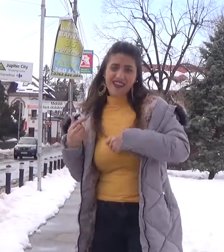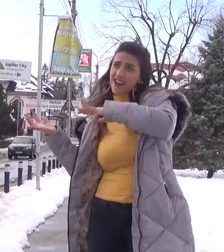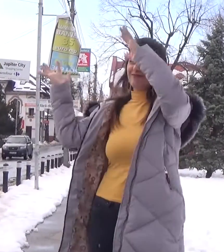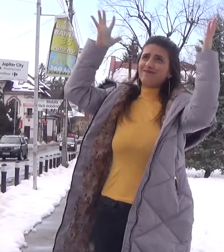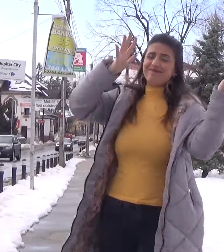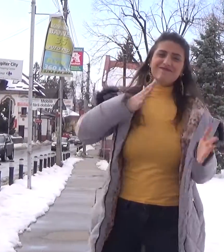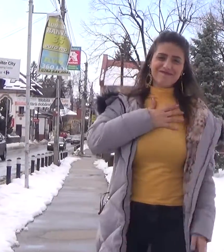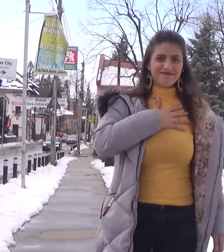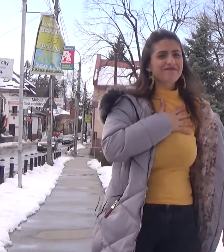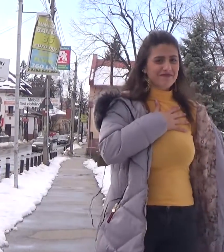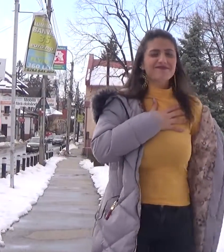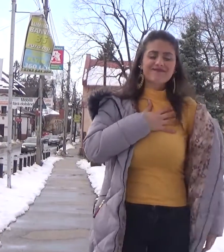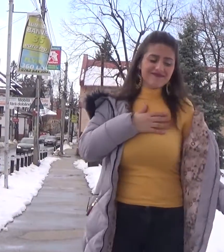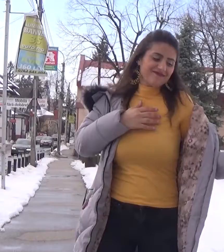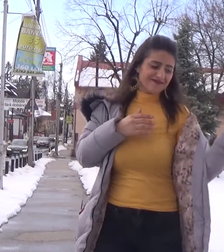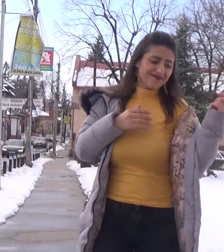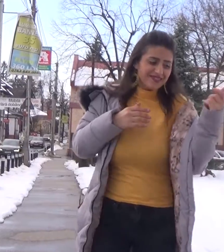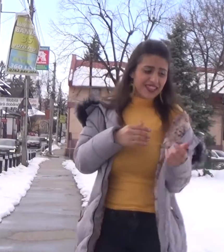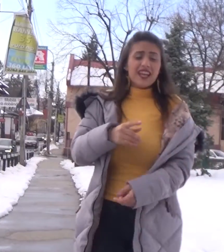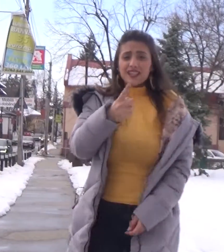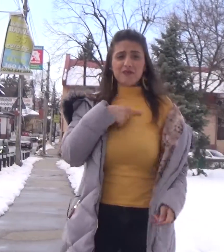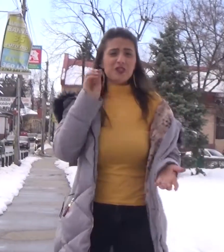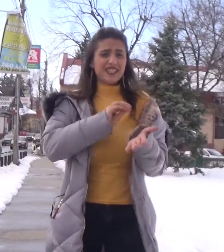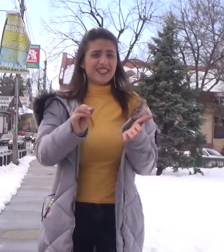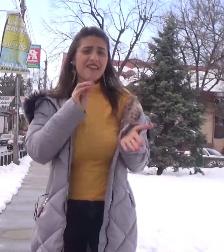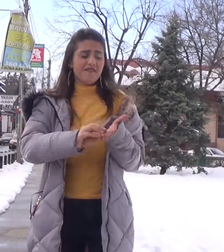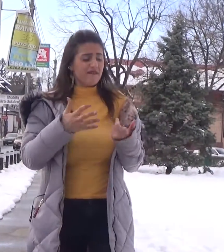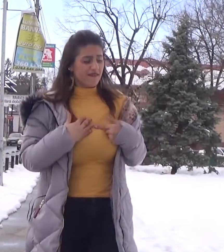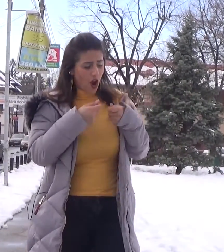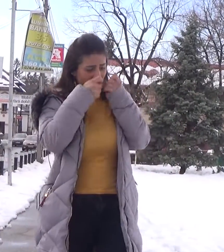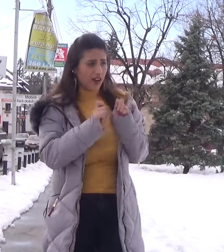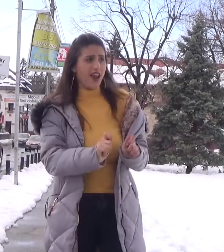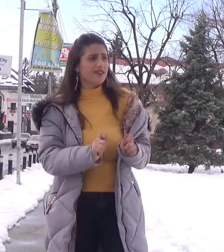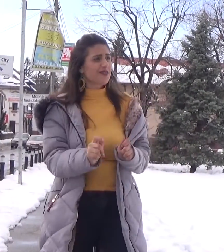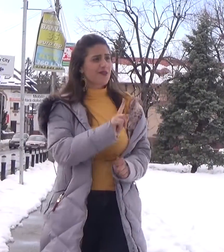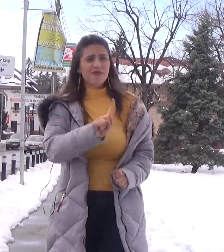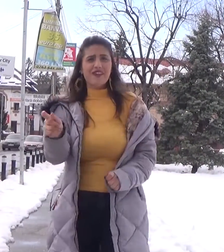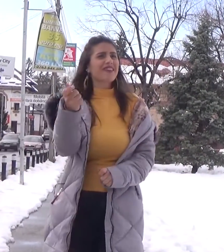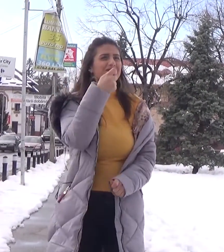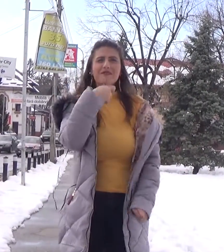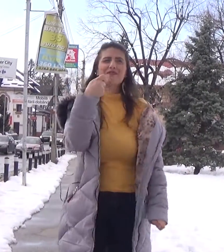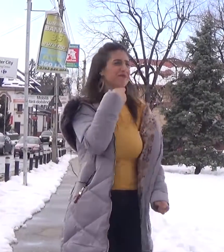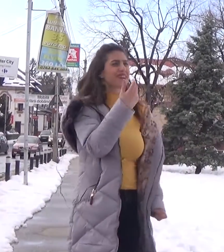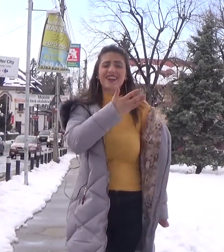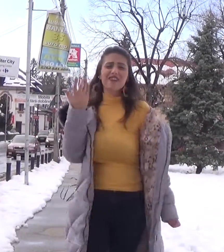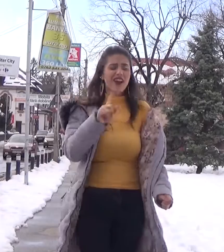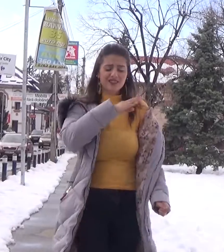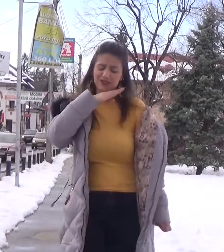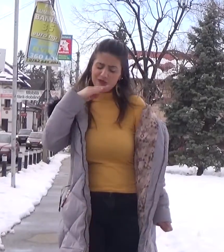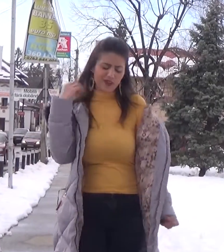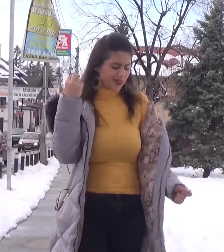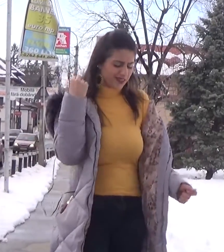It's like the walls are caving in. Sometimes I feel like giving up.